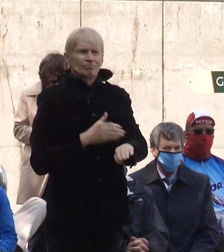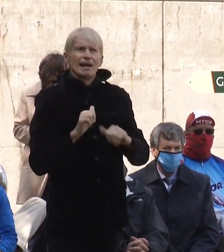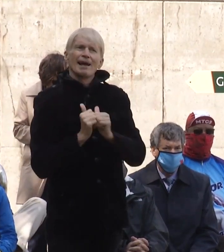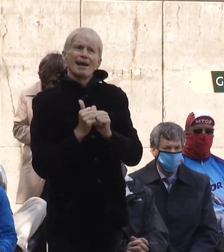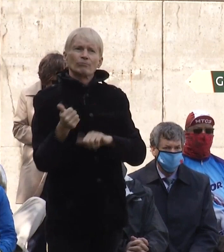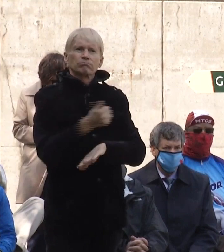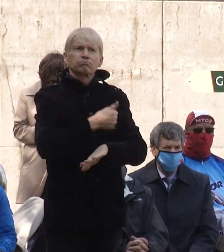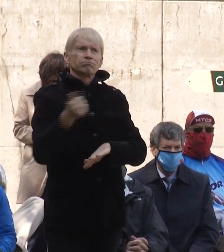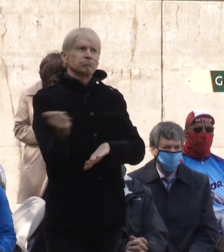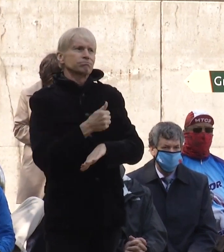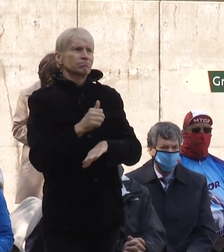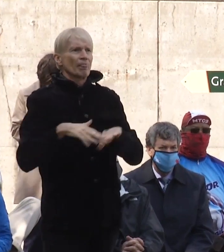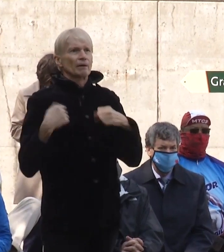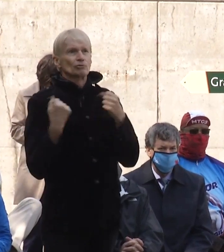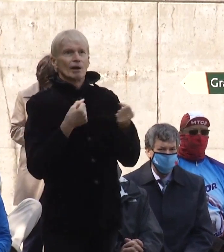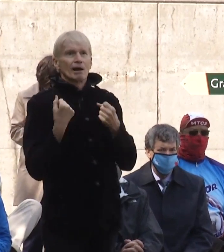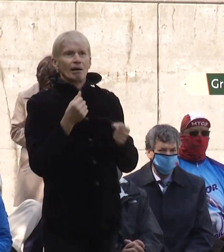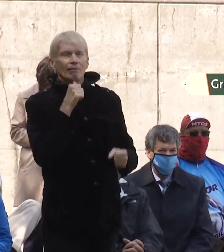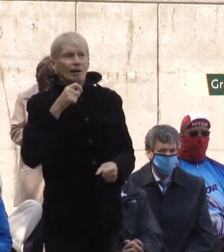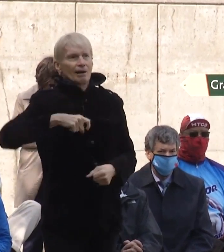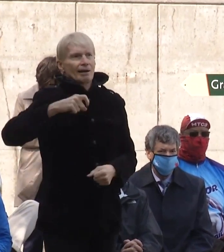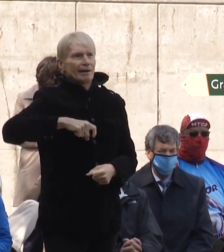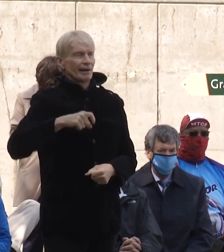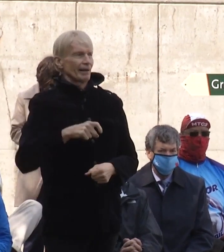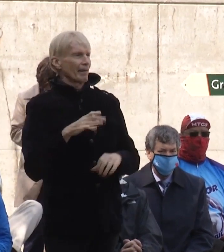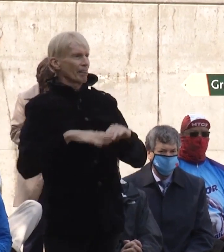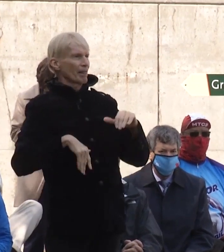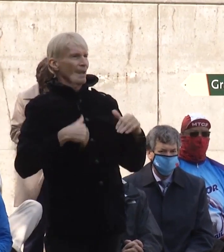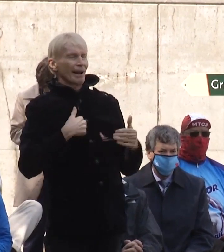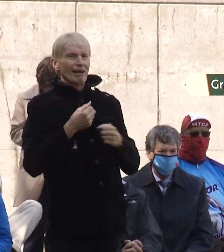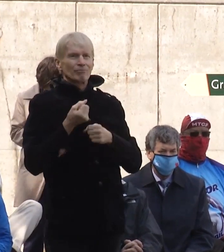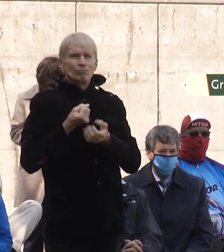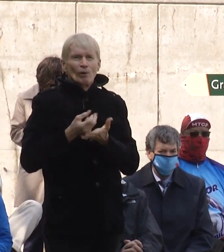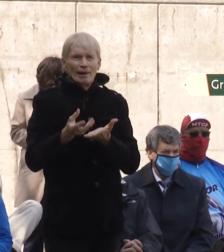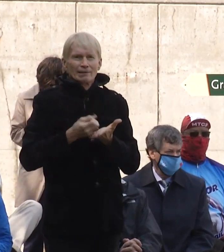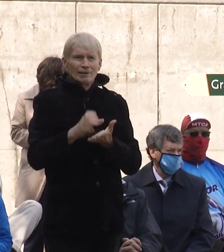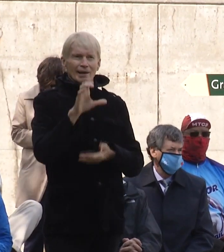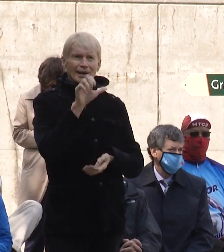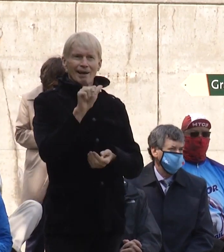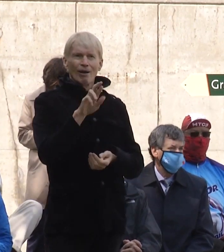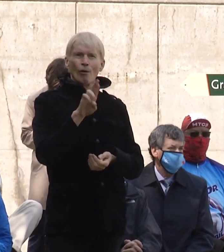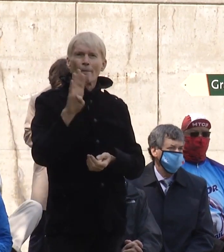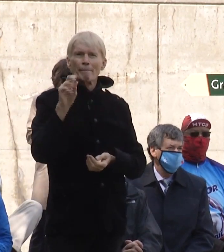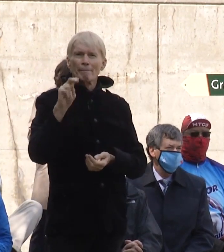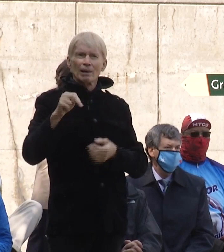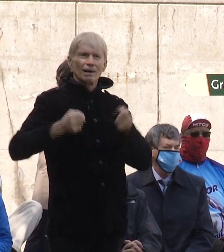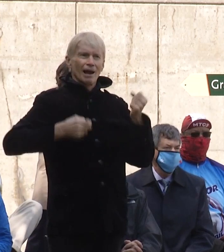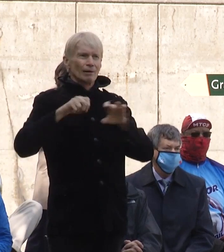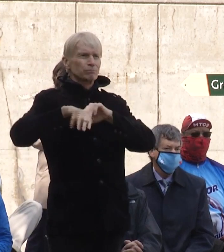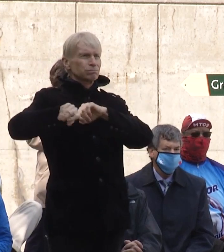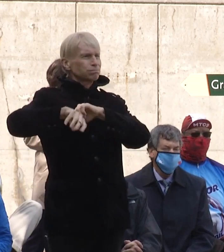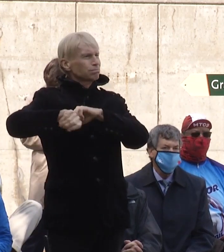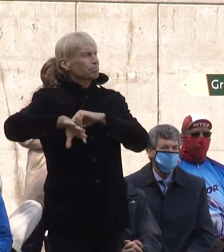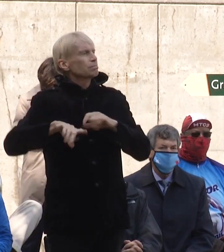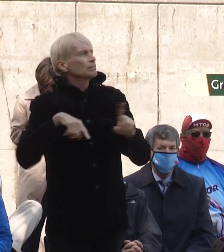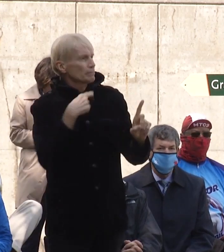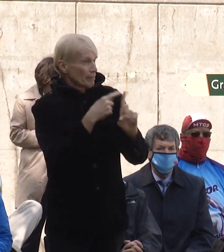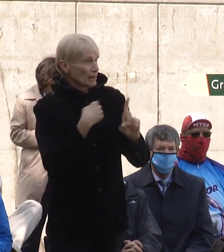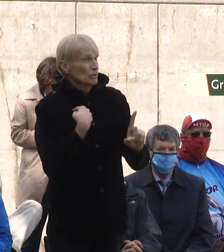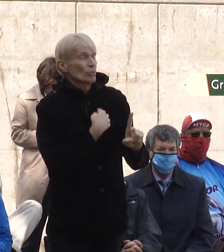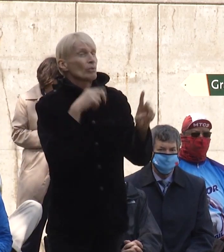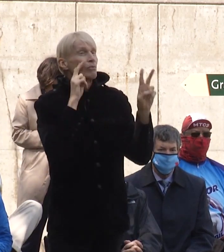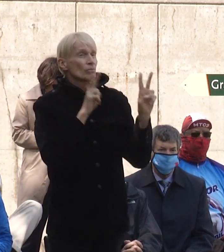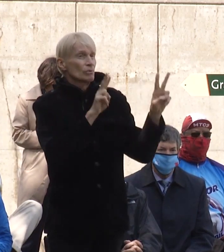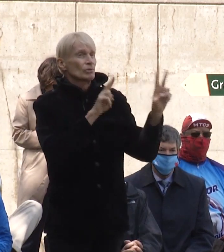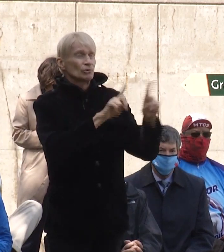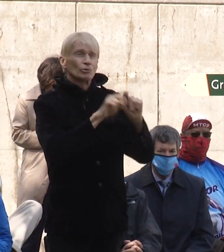to really lower their own personal carbon footprint. This started obviously years ago, but we're looking to expand